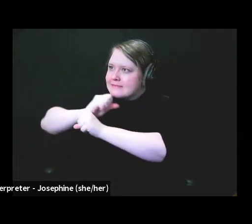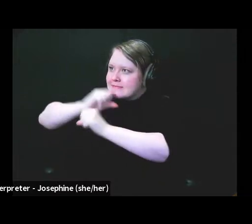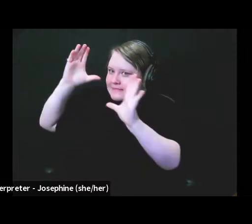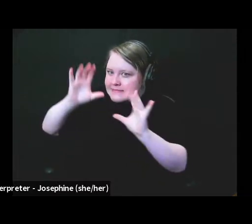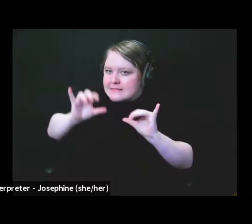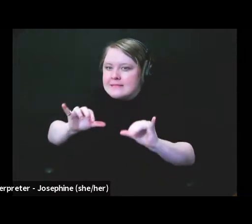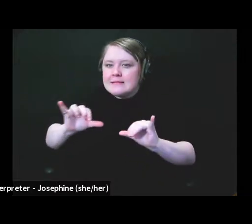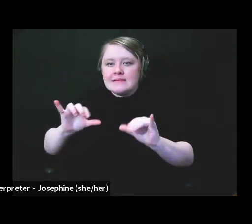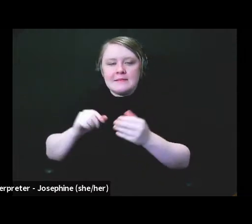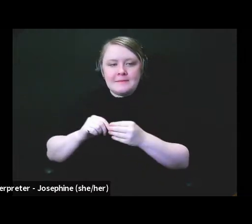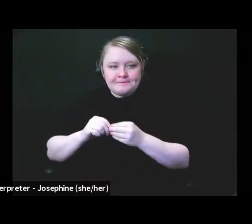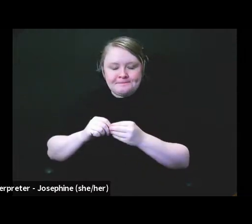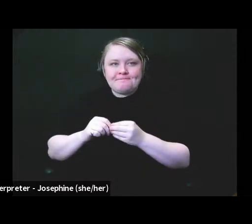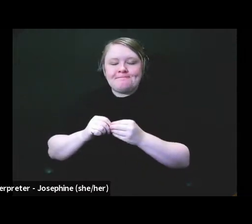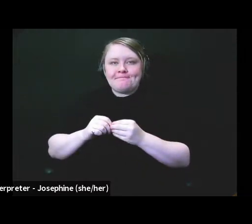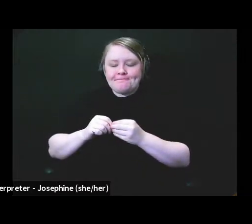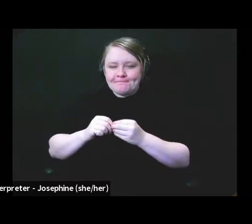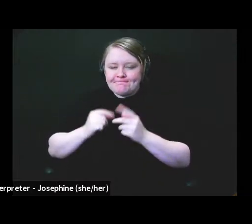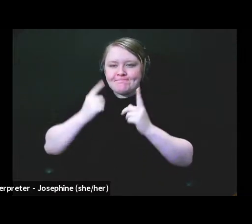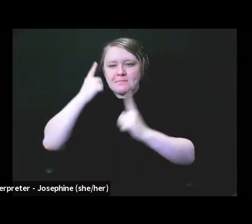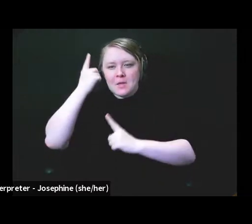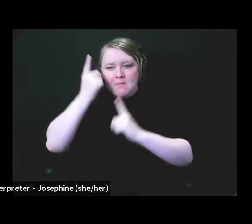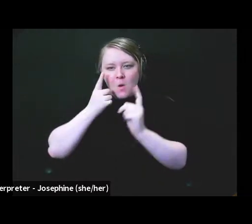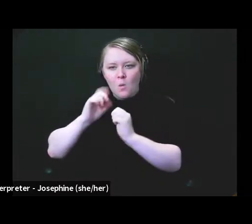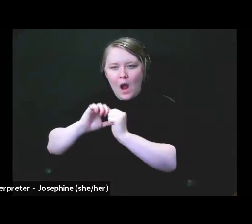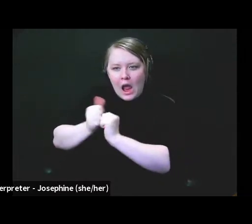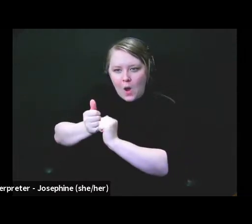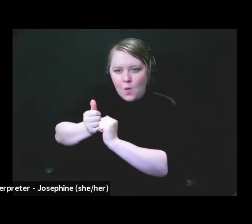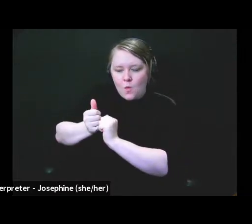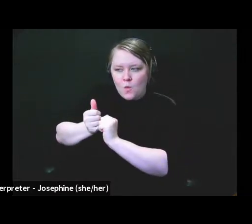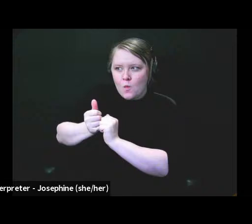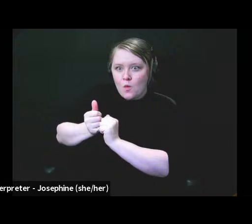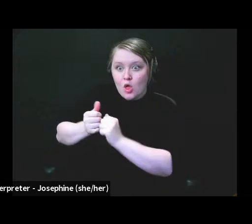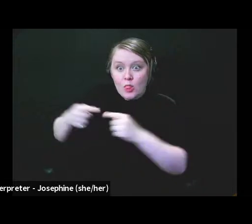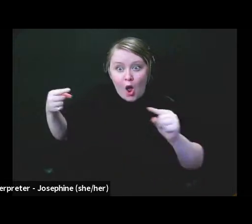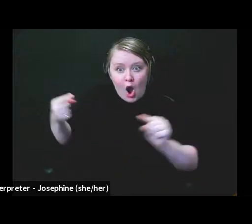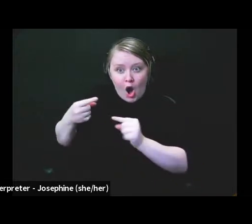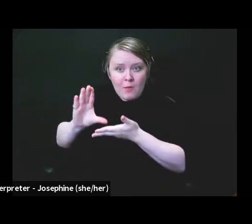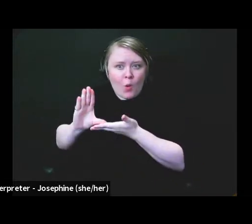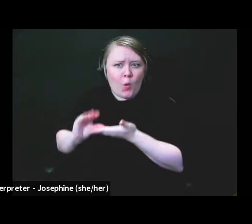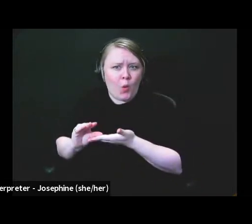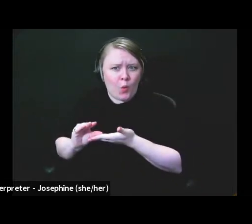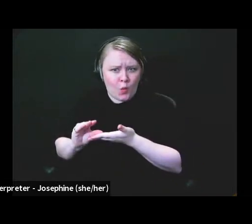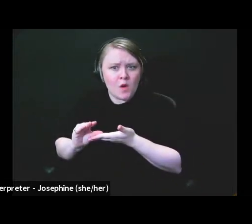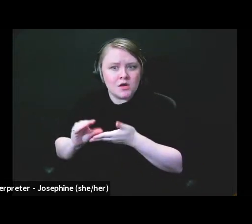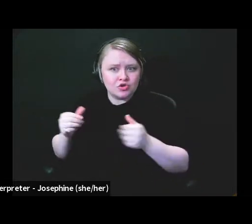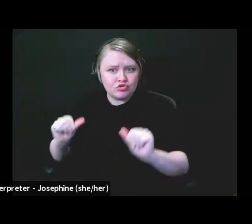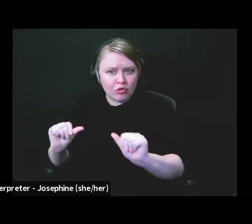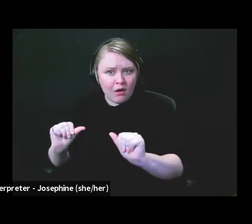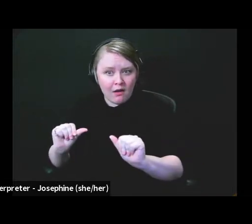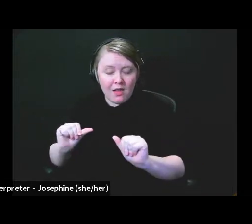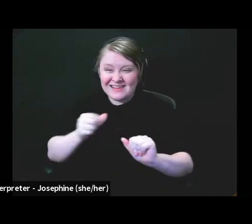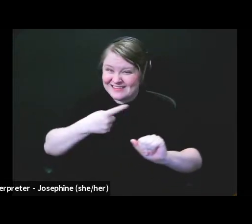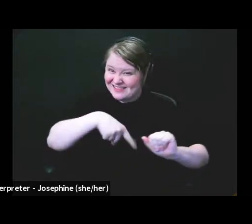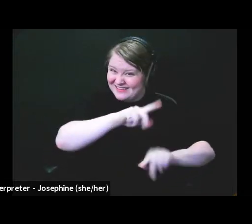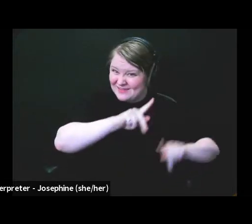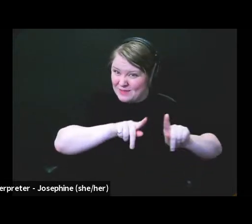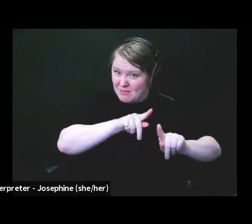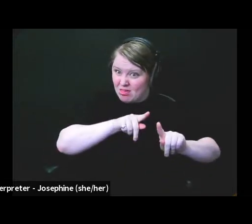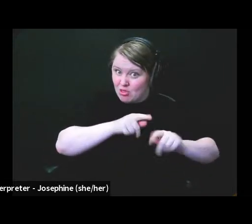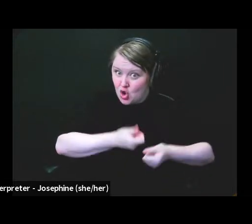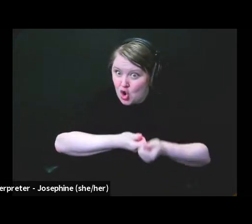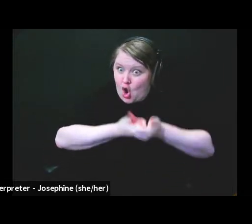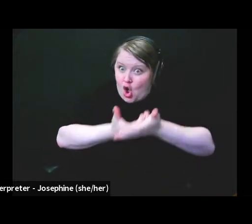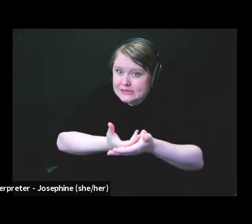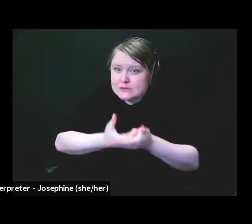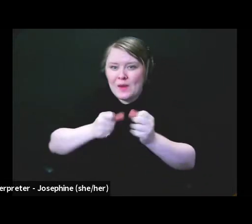actually think about how you mitigate the harm that those people are able to cause and organize around them,